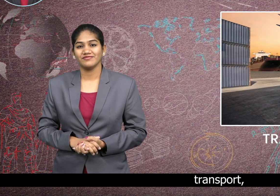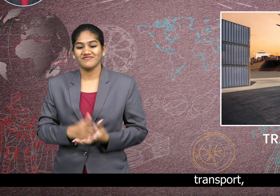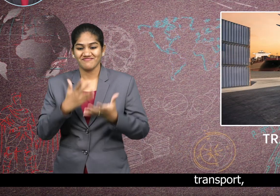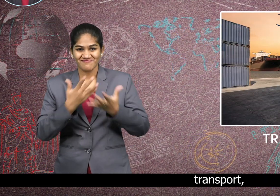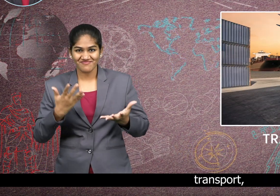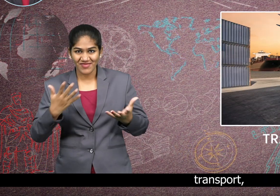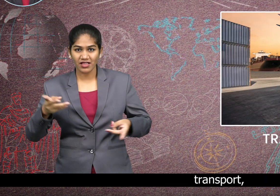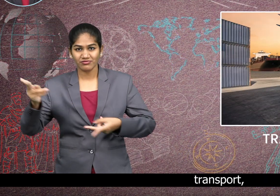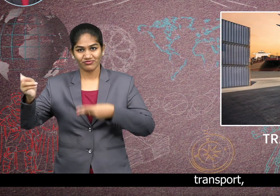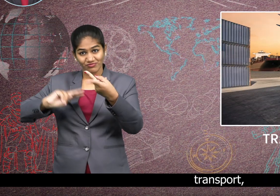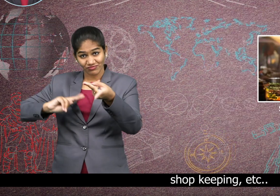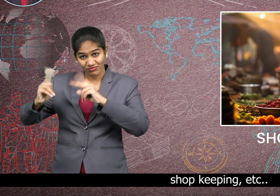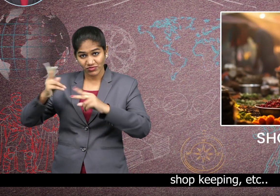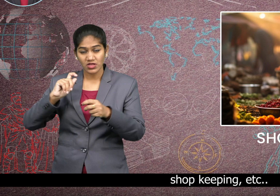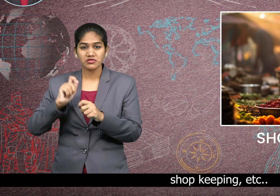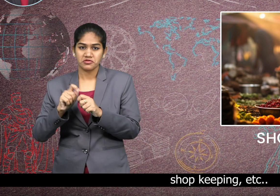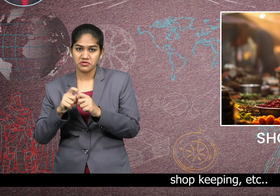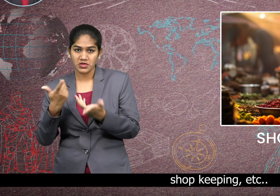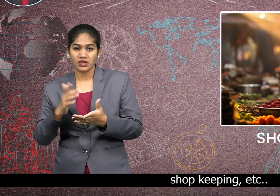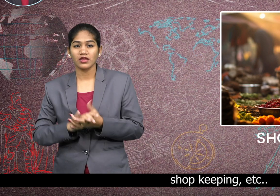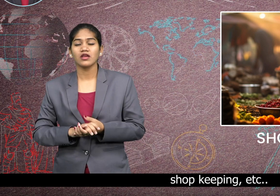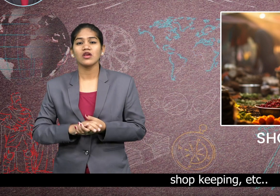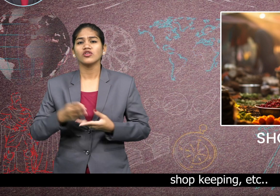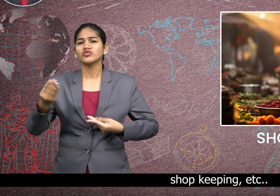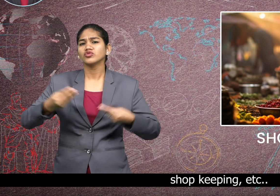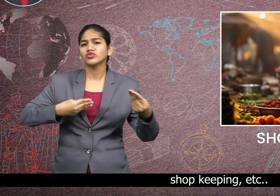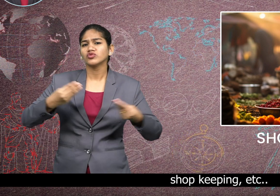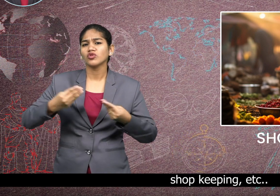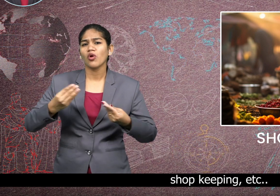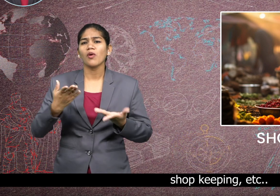transport, shopkeeping, etc.